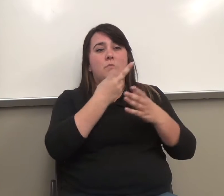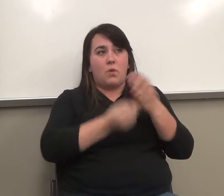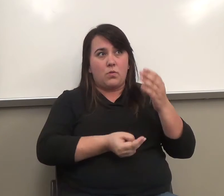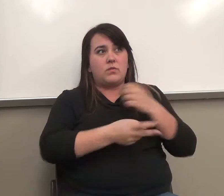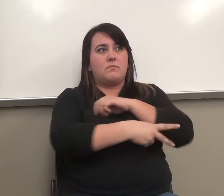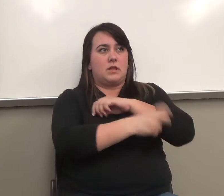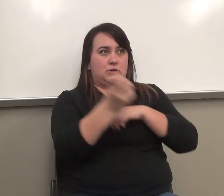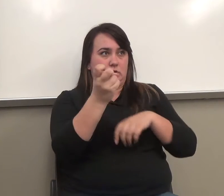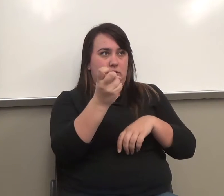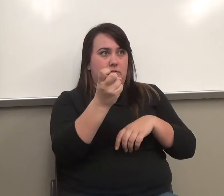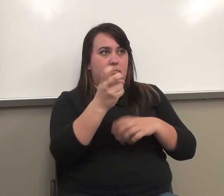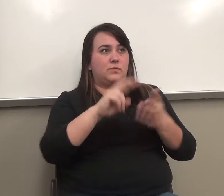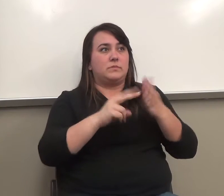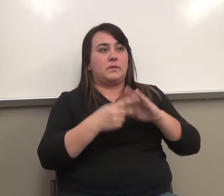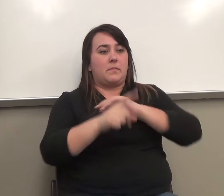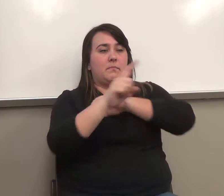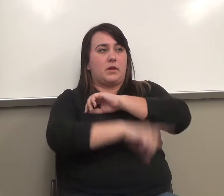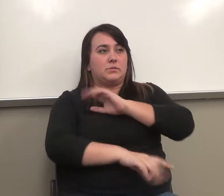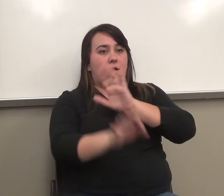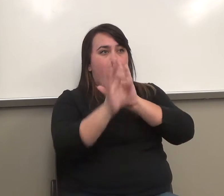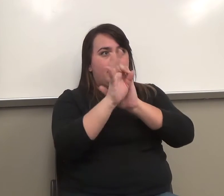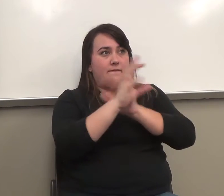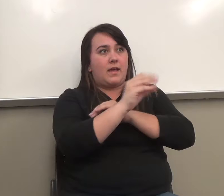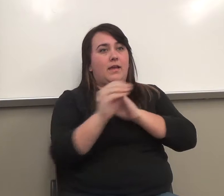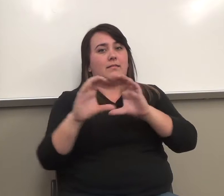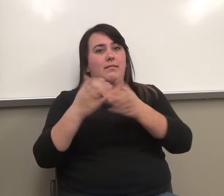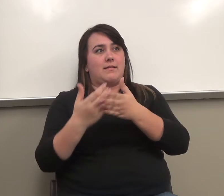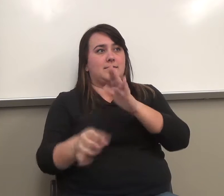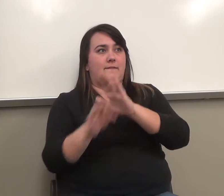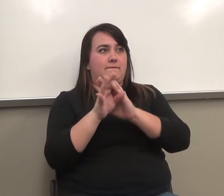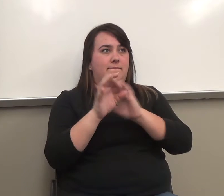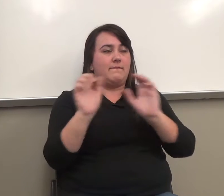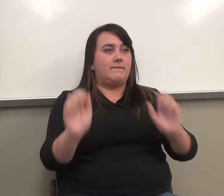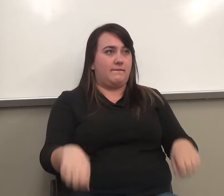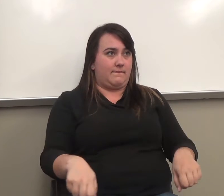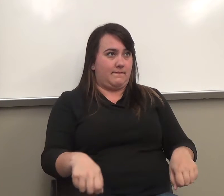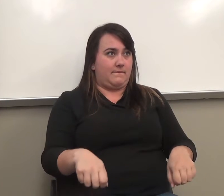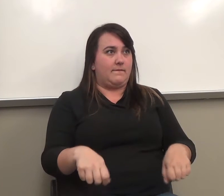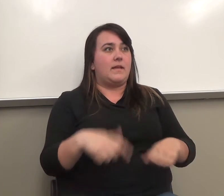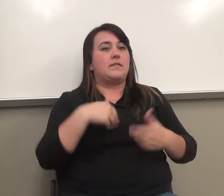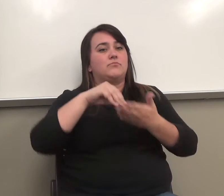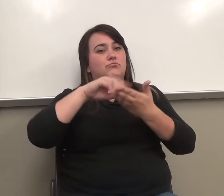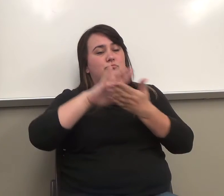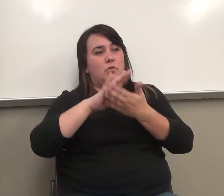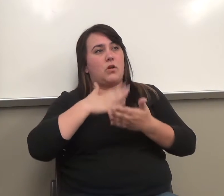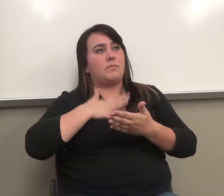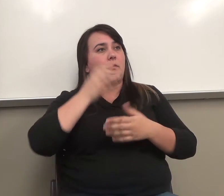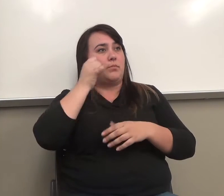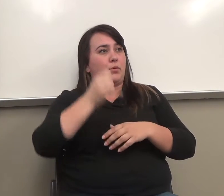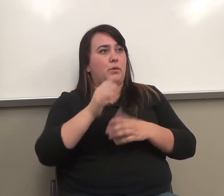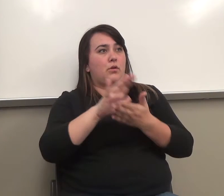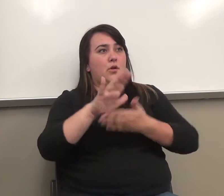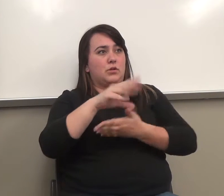which is punishable by an F on the paper, an F in the class, a notation on my permanent college record, and or dismissal from